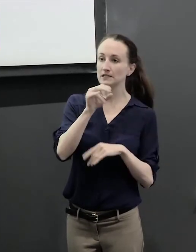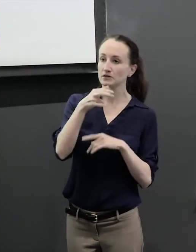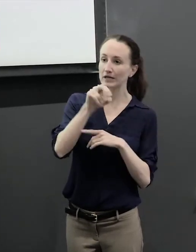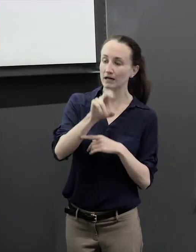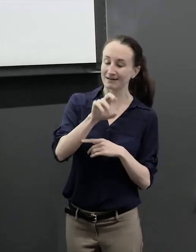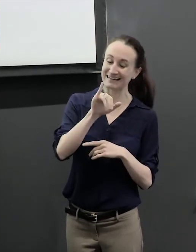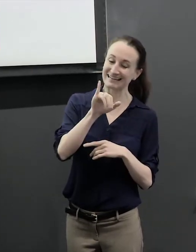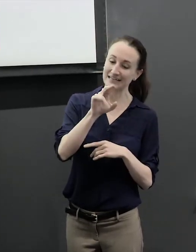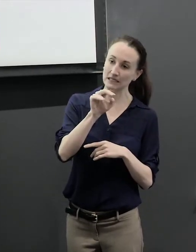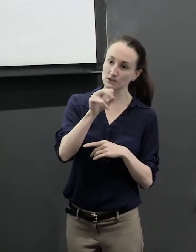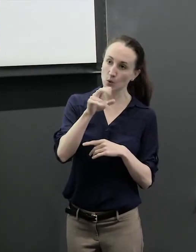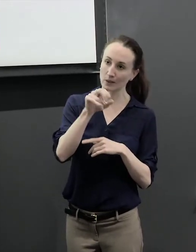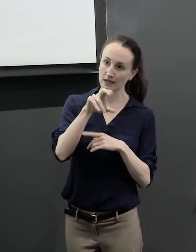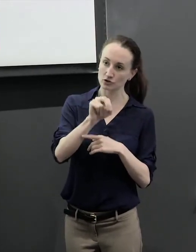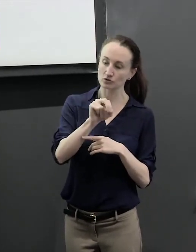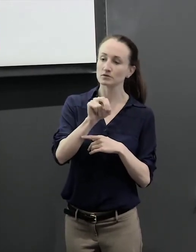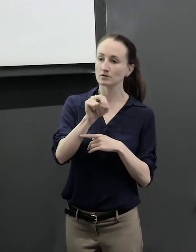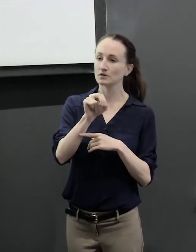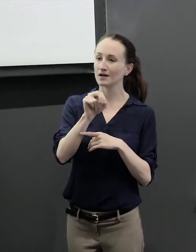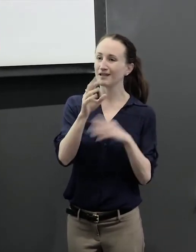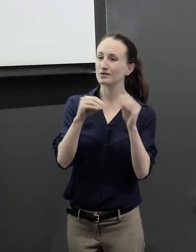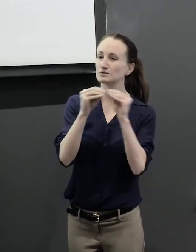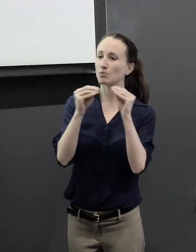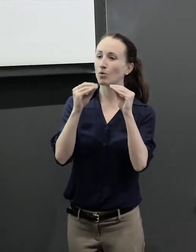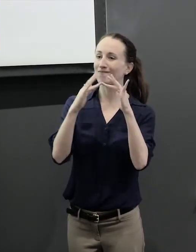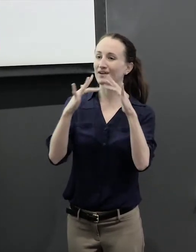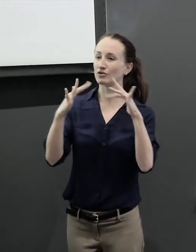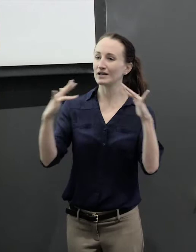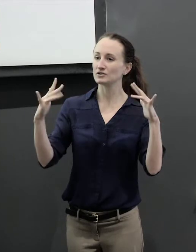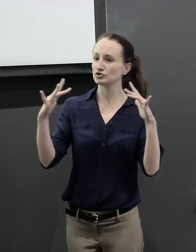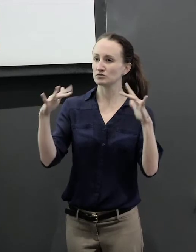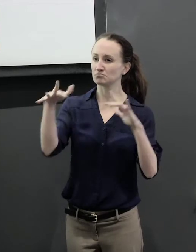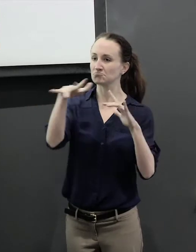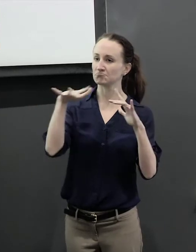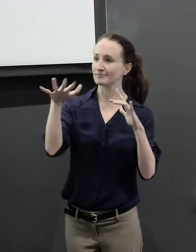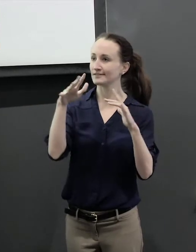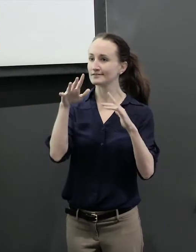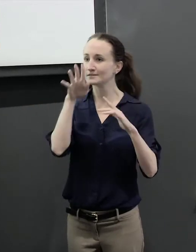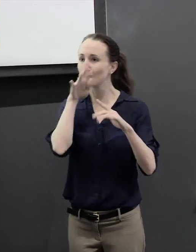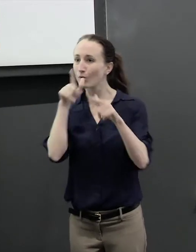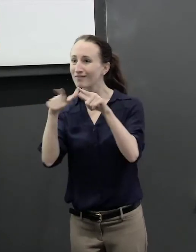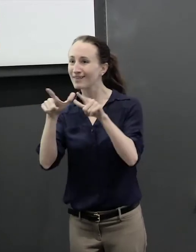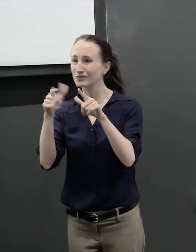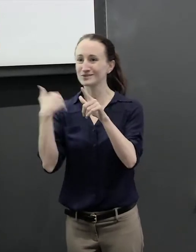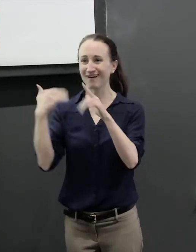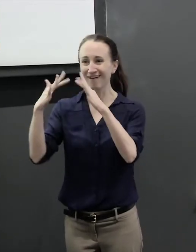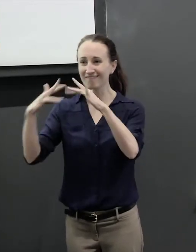there's so much variation outside of that, even in spoken languages as well, right? So